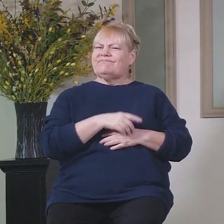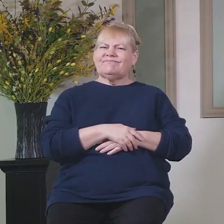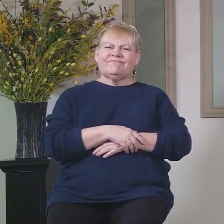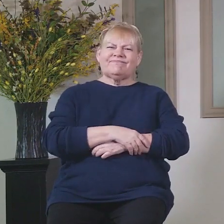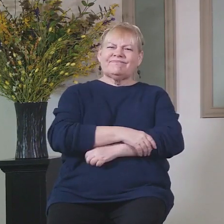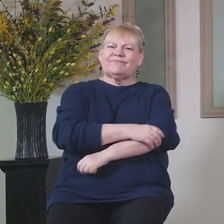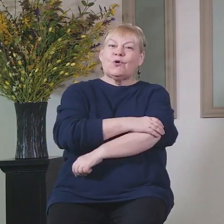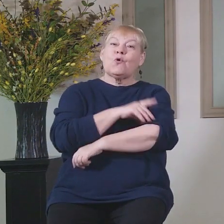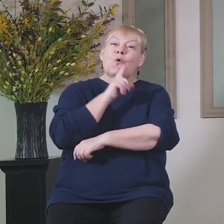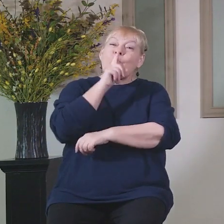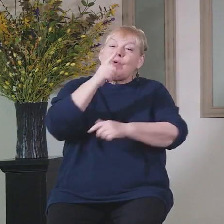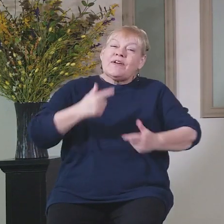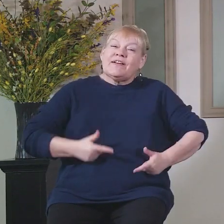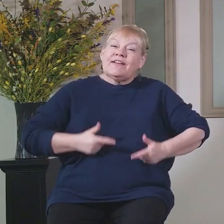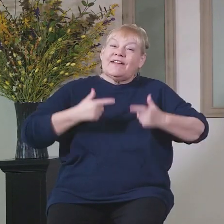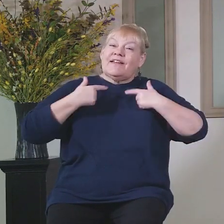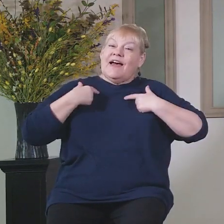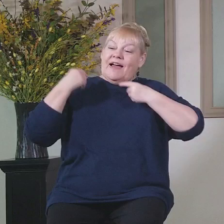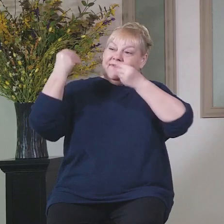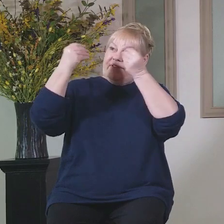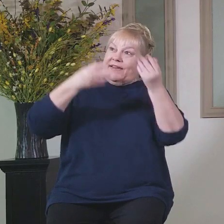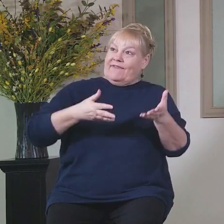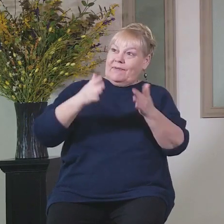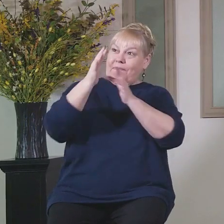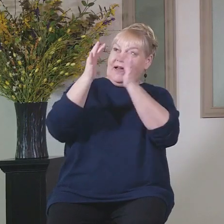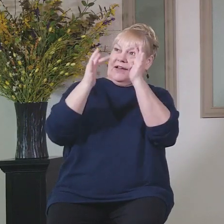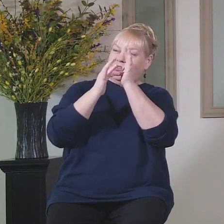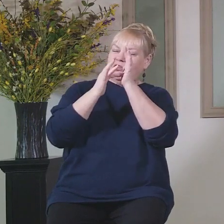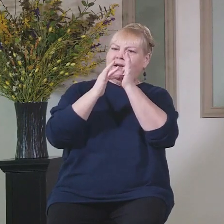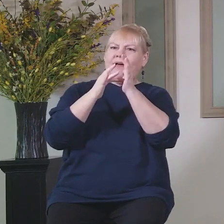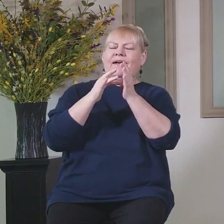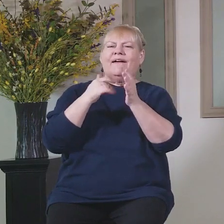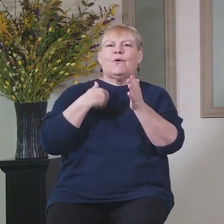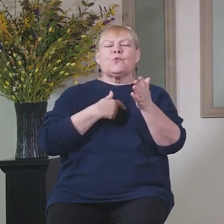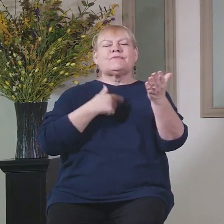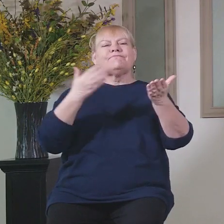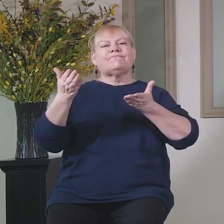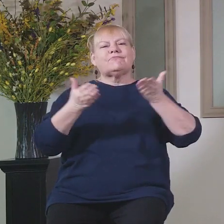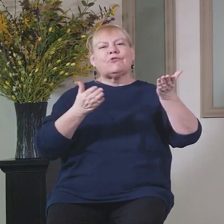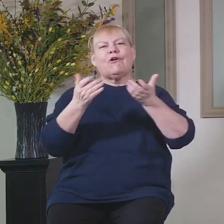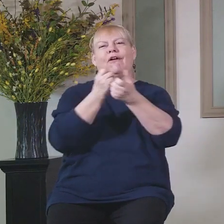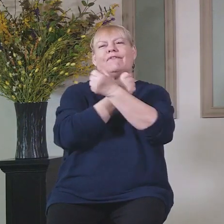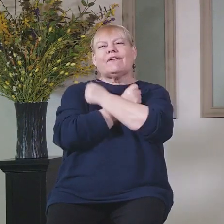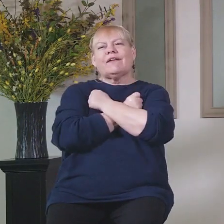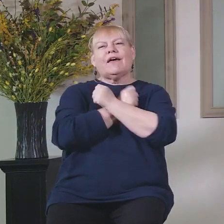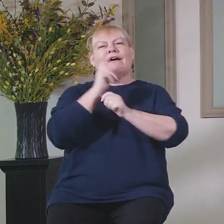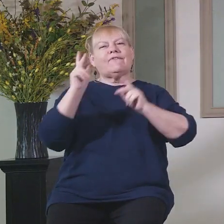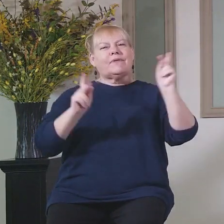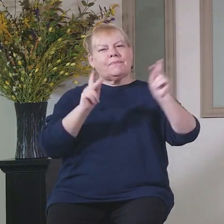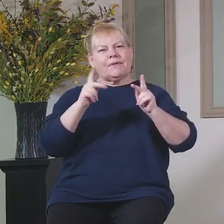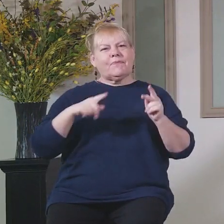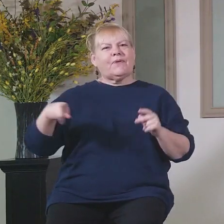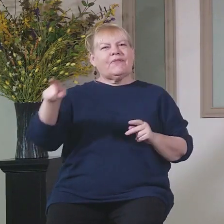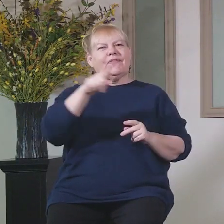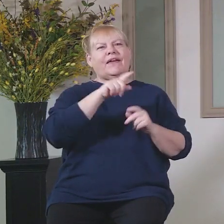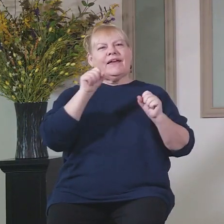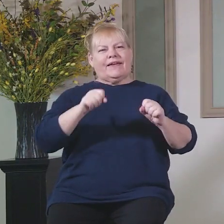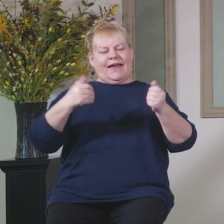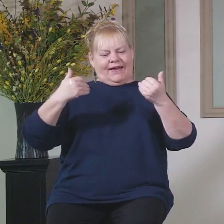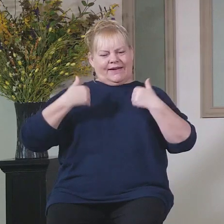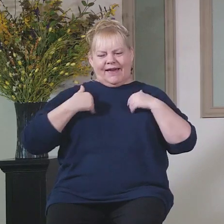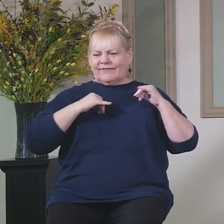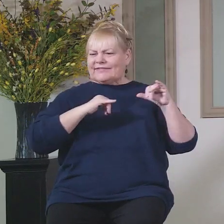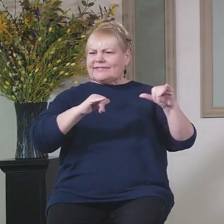The real life provided by Jesus enables us to serve others and to love others so that they too can have this